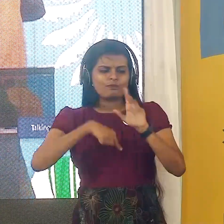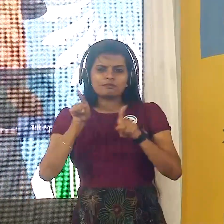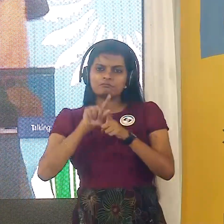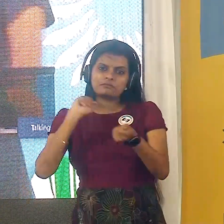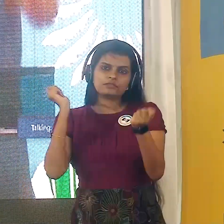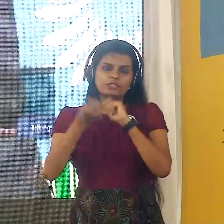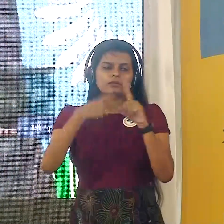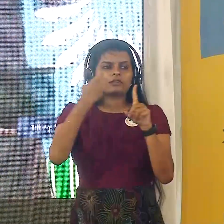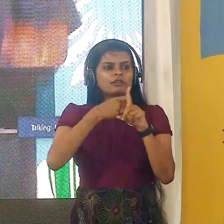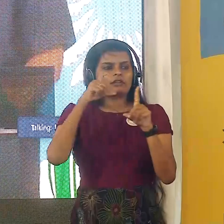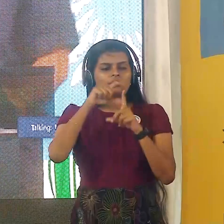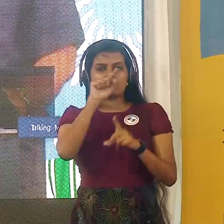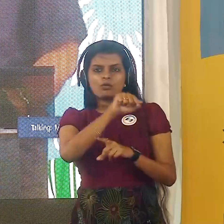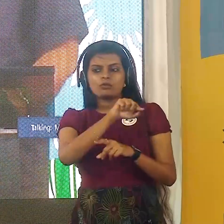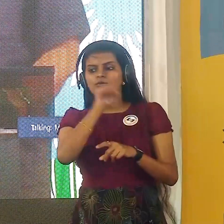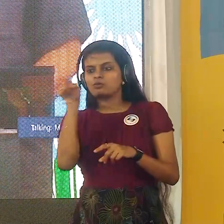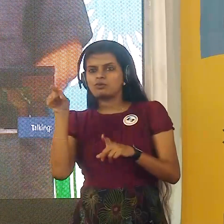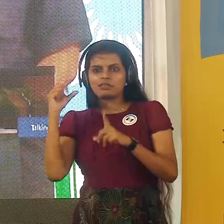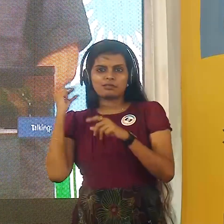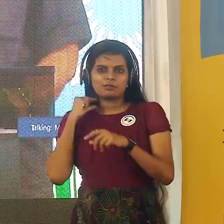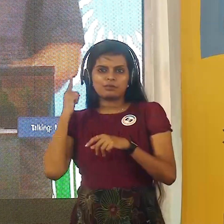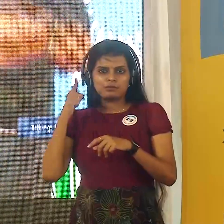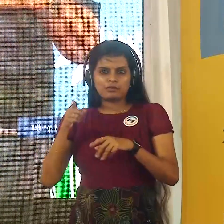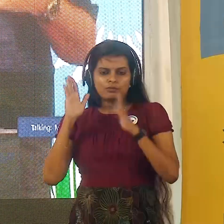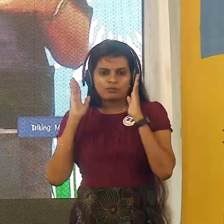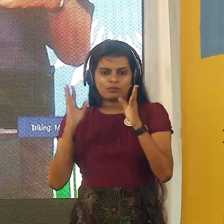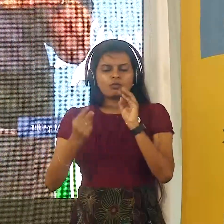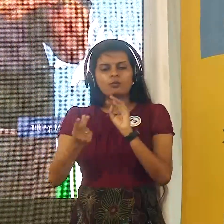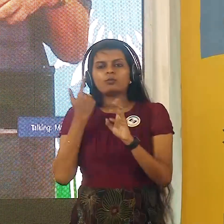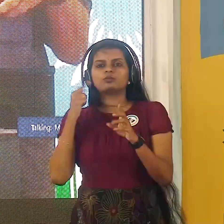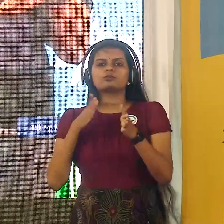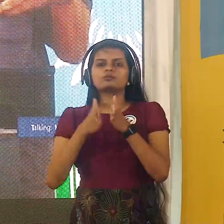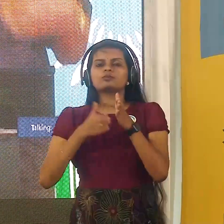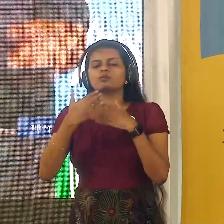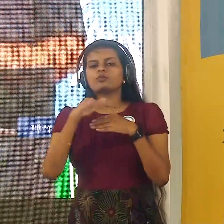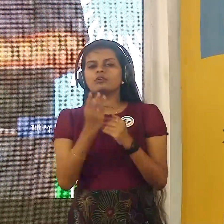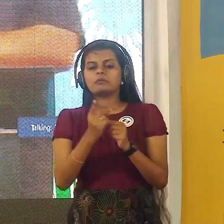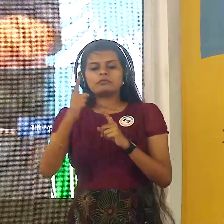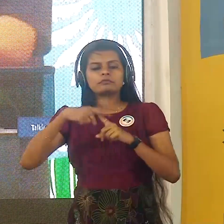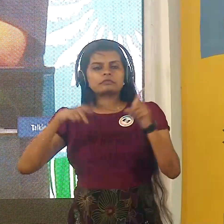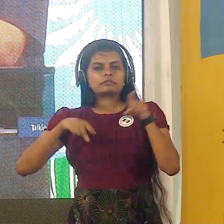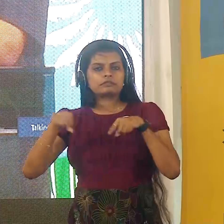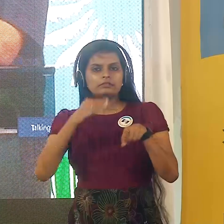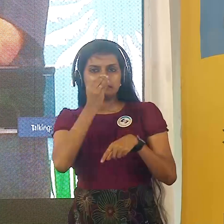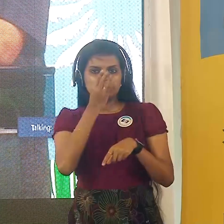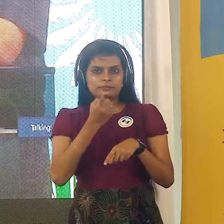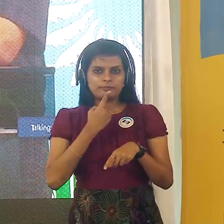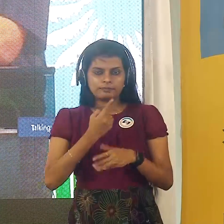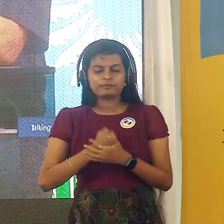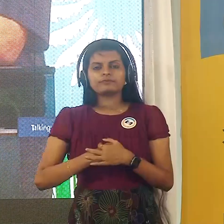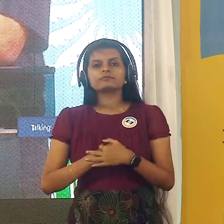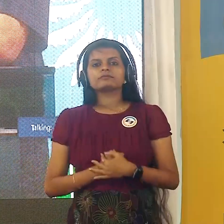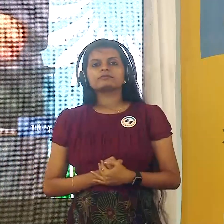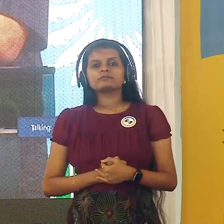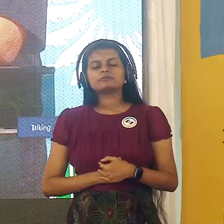get you from Kasaragod, the person in response to the person who asked, from Kasaragod to Trivandrum